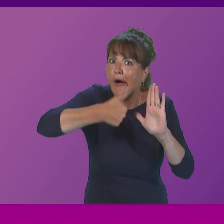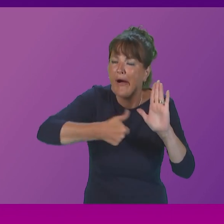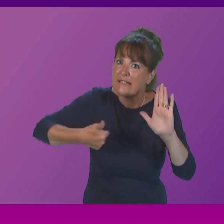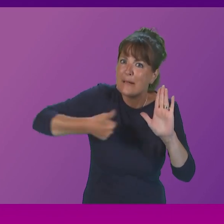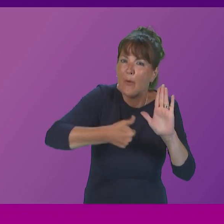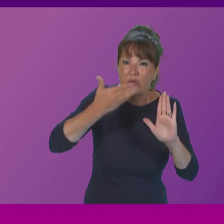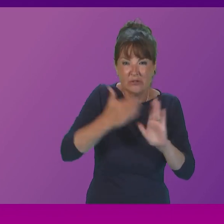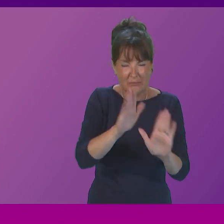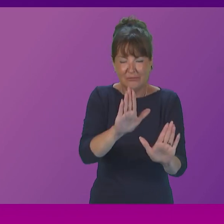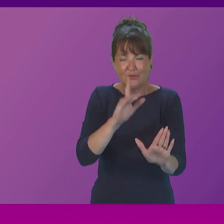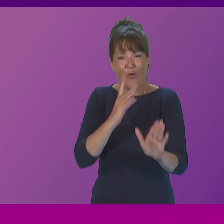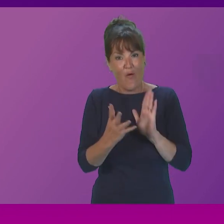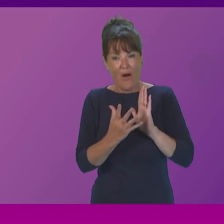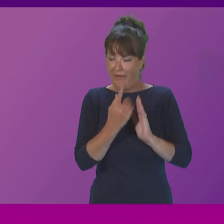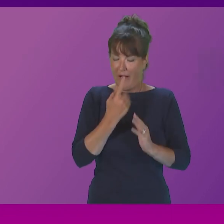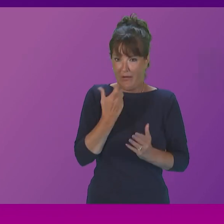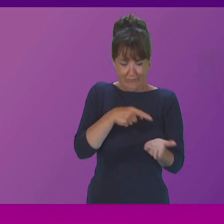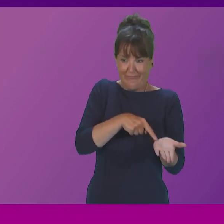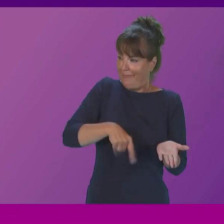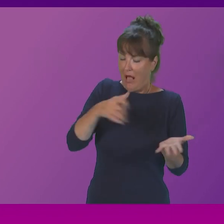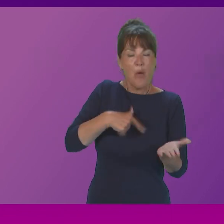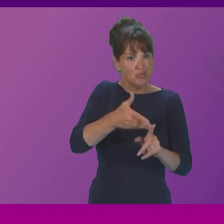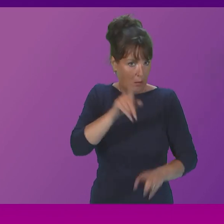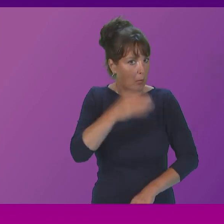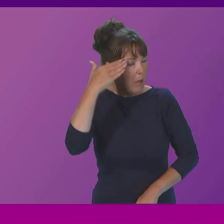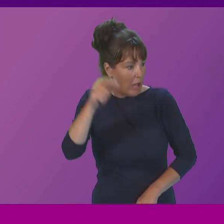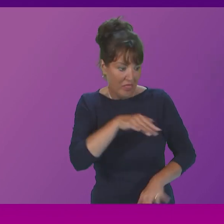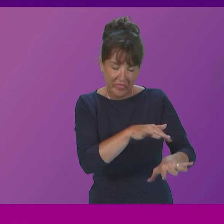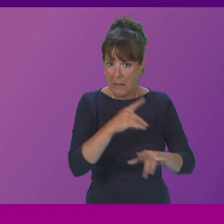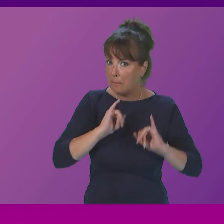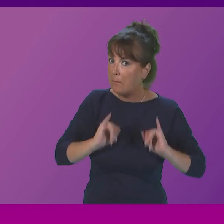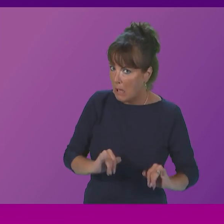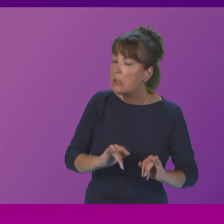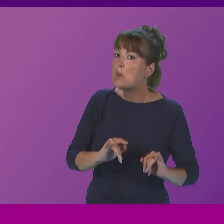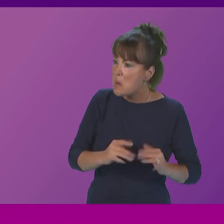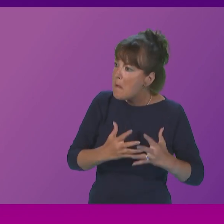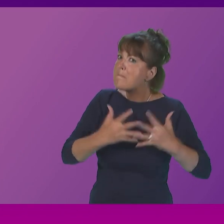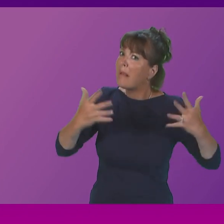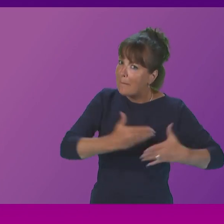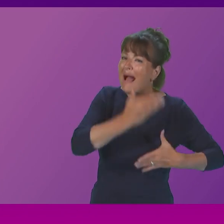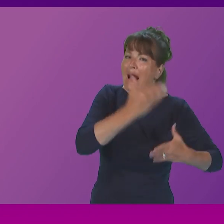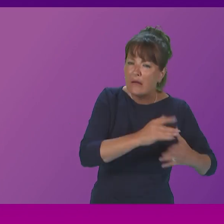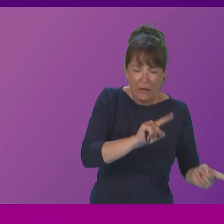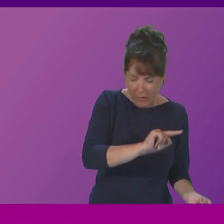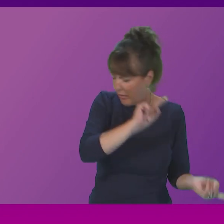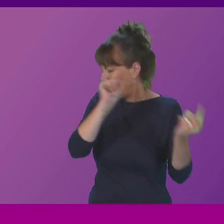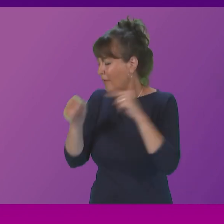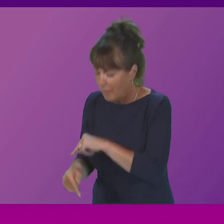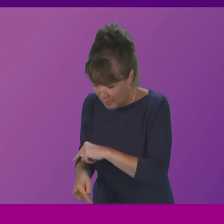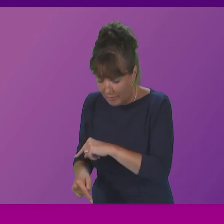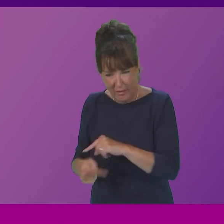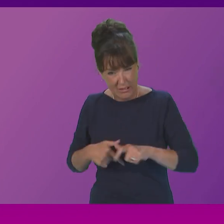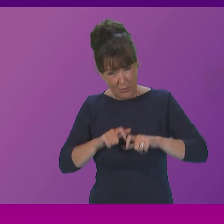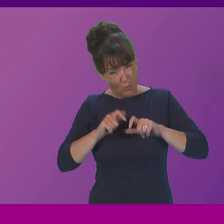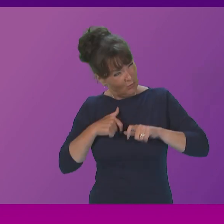So on the one hand, we recognise it and we know it's there and it's a huge barrier. But then on the other hand, are